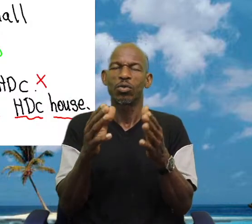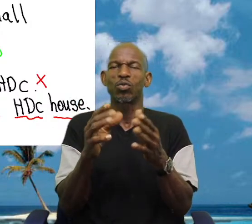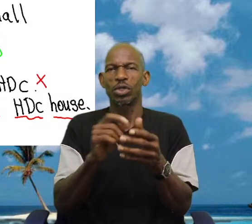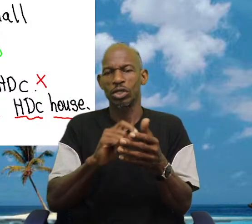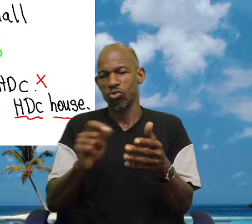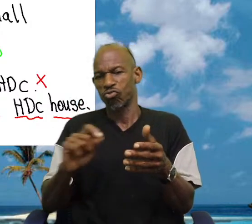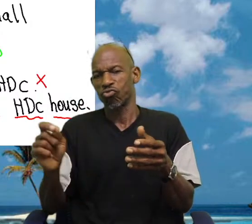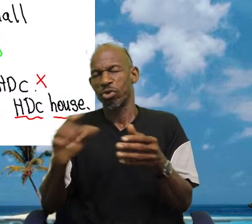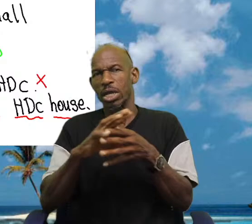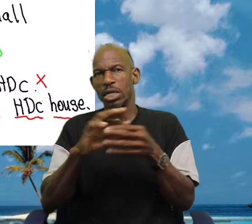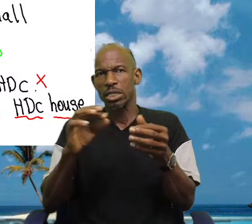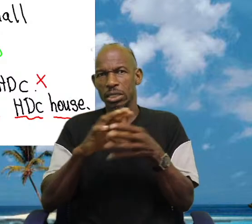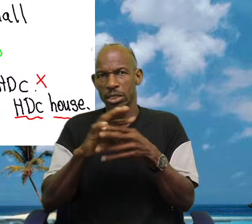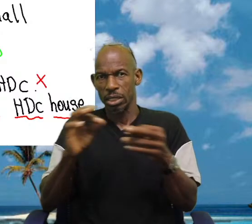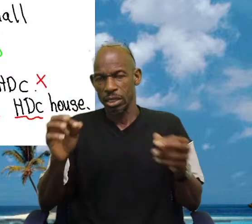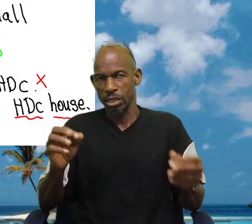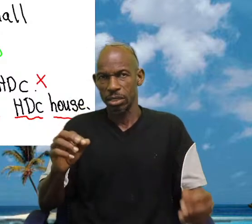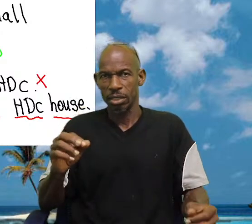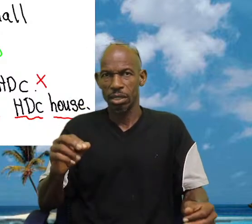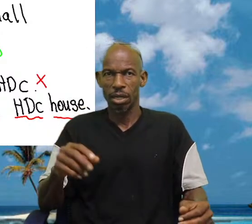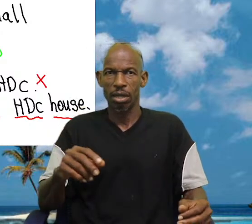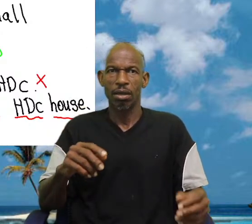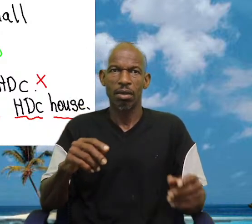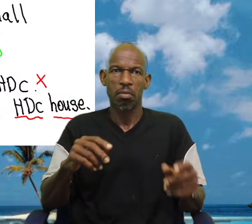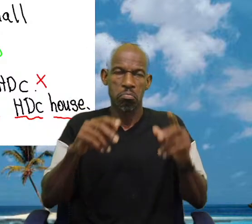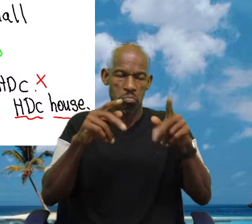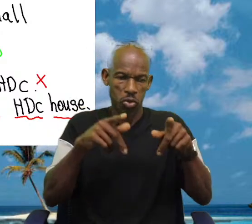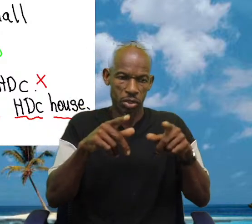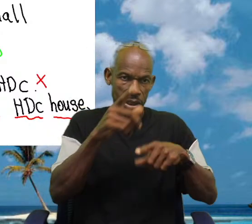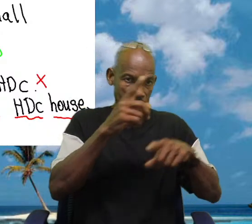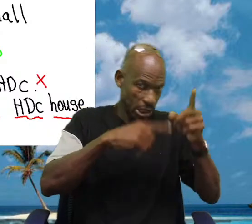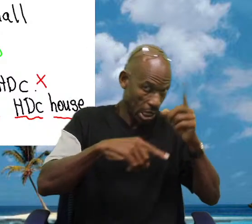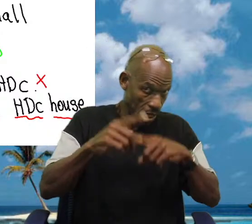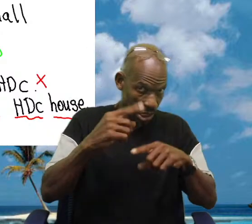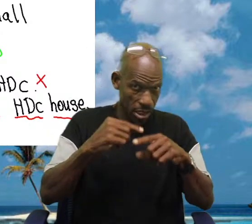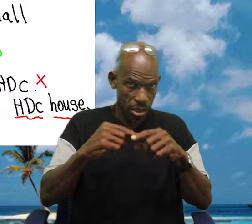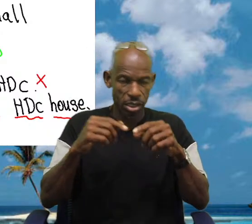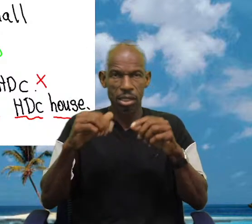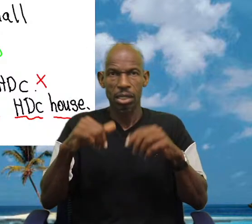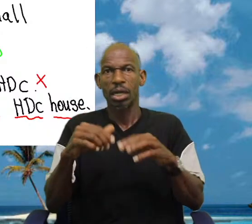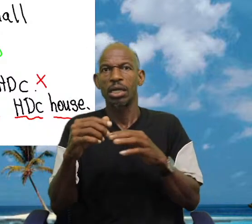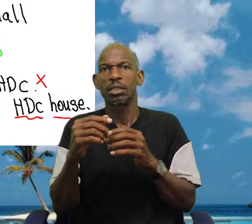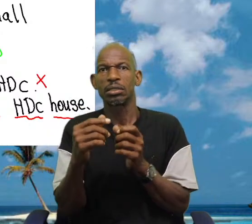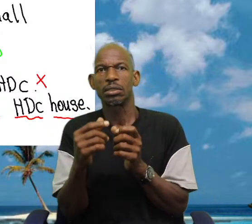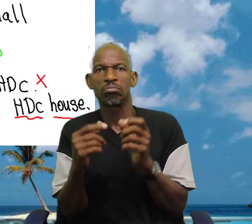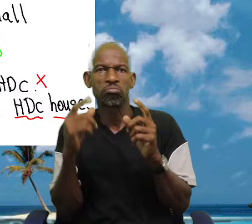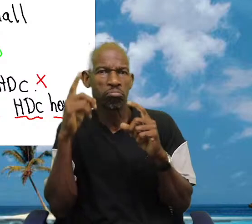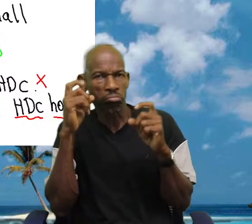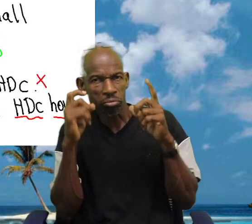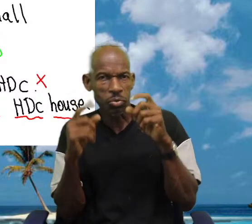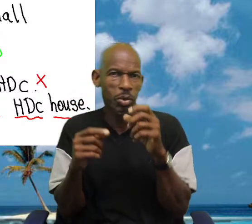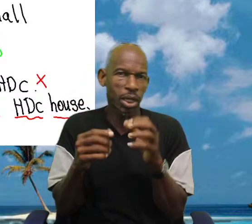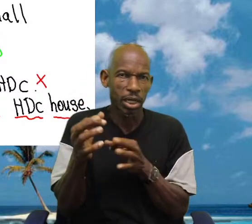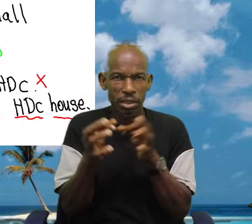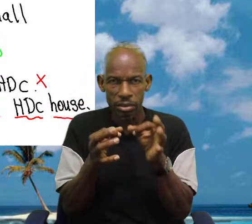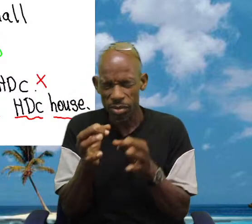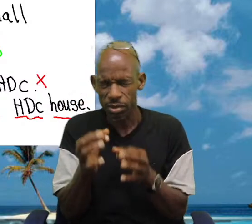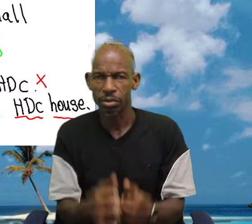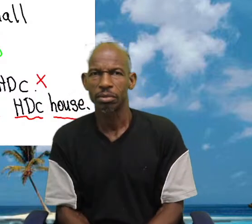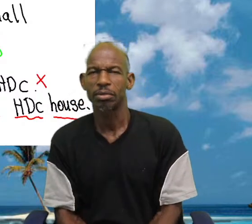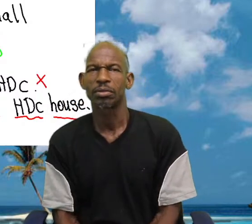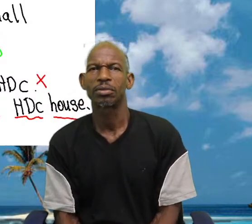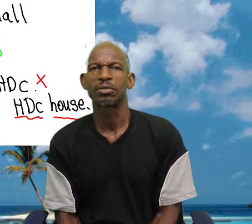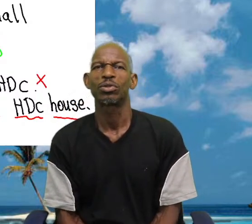person who sign language can express themselves. And you